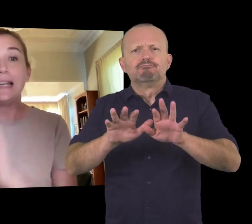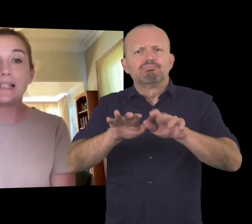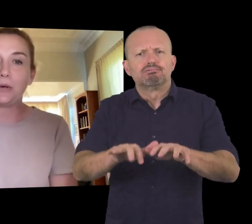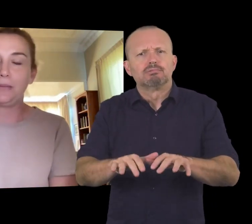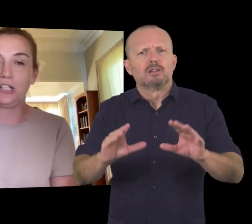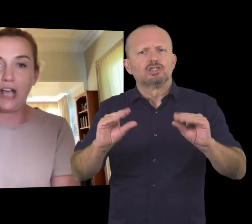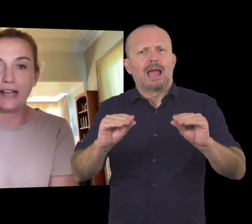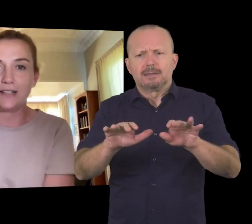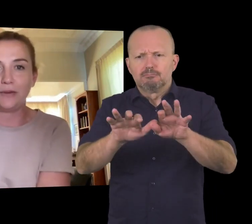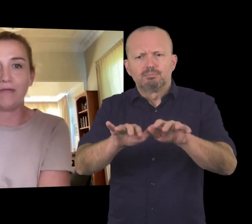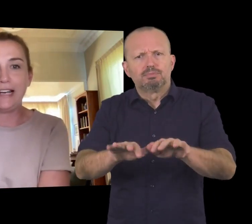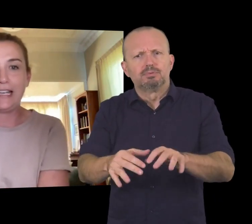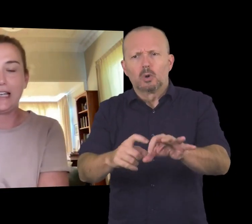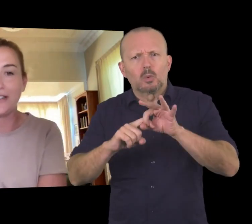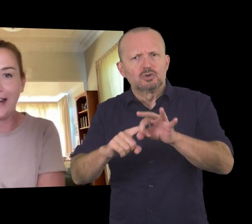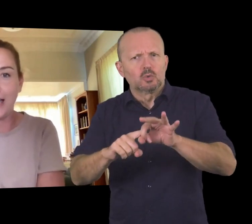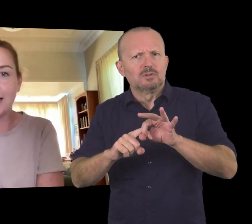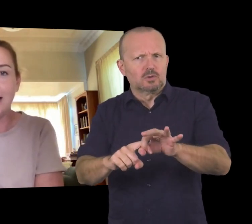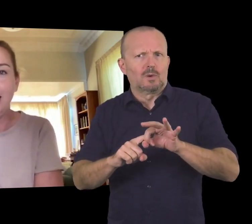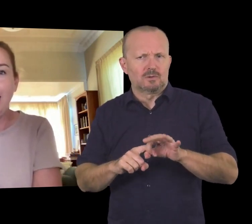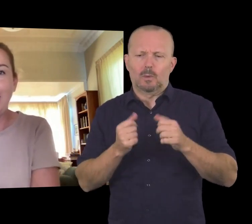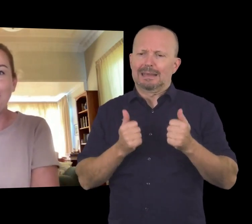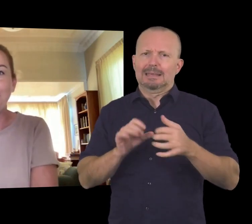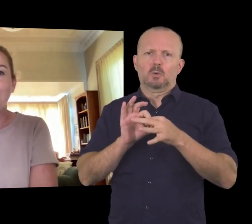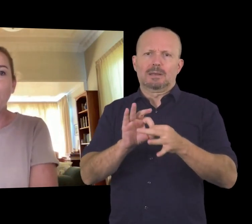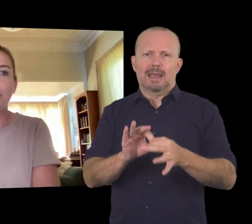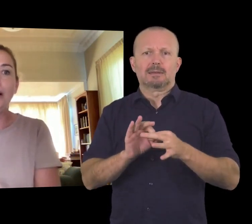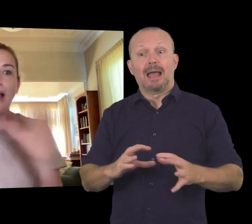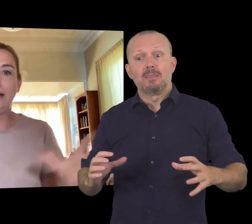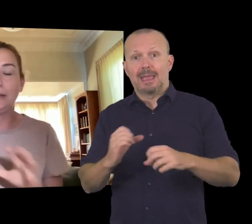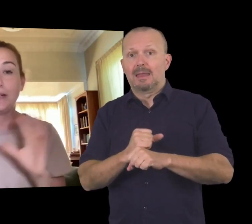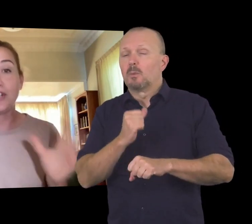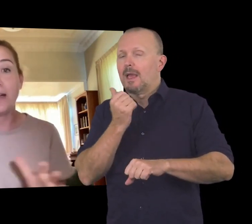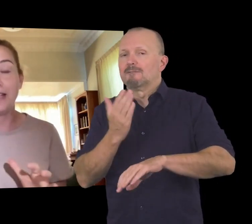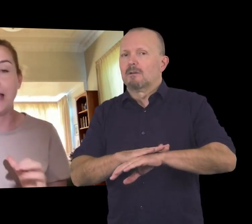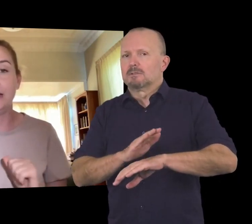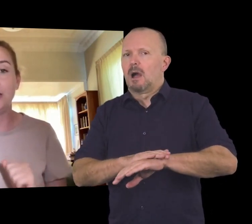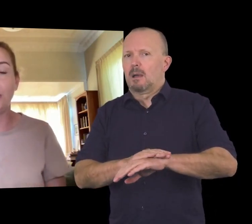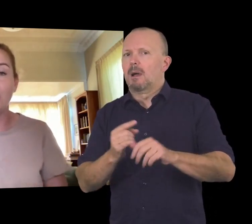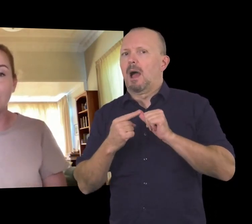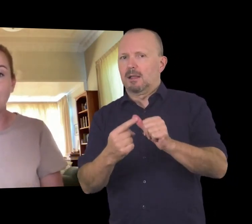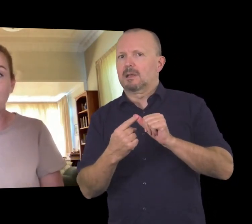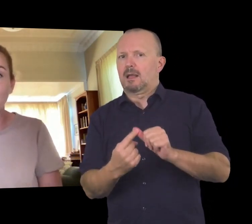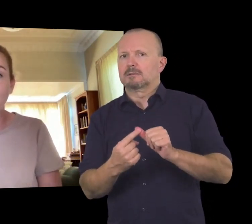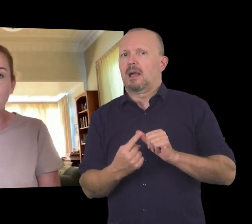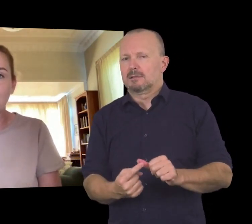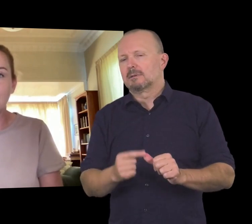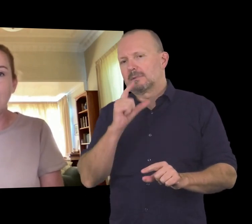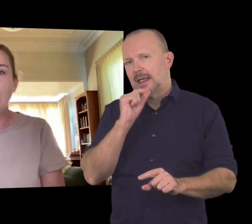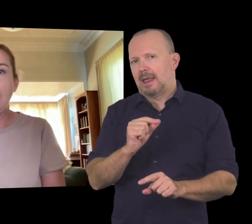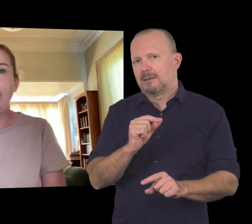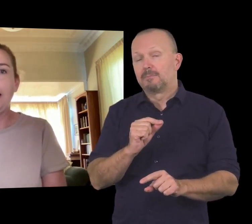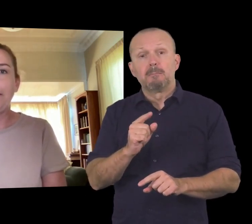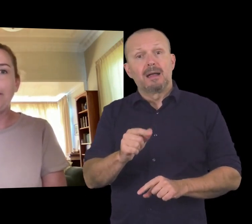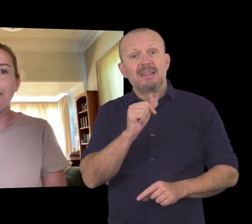questions, please put them in the chat. We're really keen to connect. We will have a little bit of time at the end to answer some of those